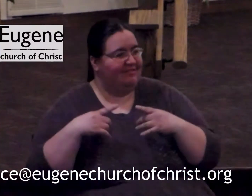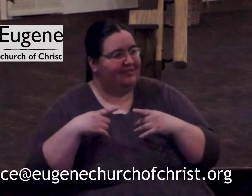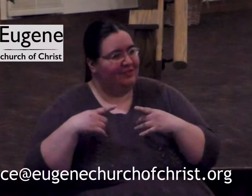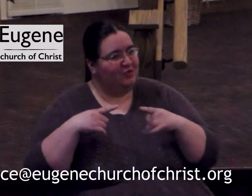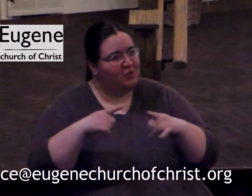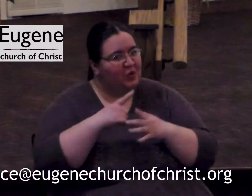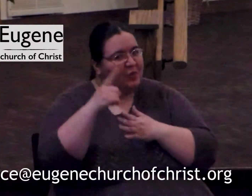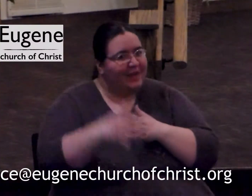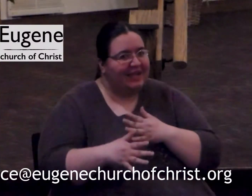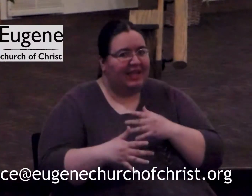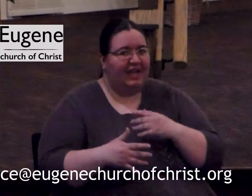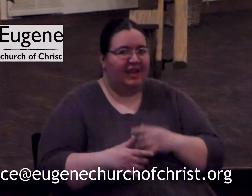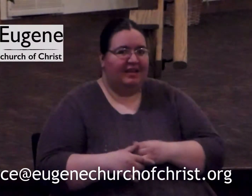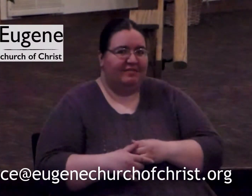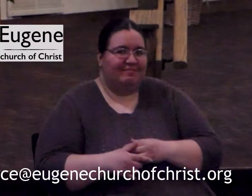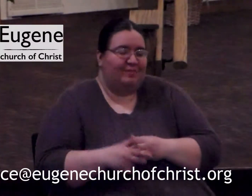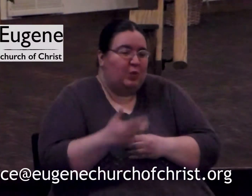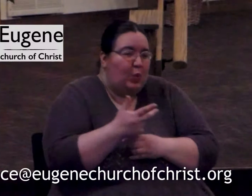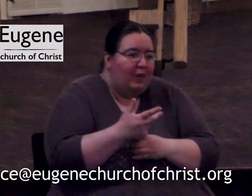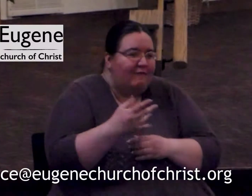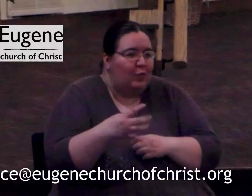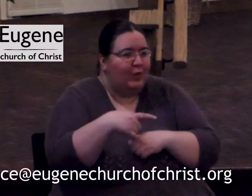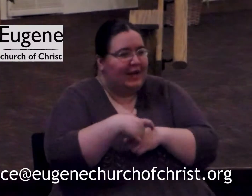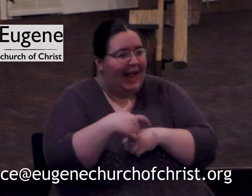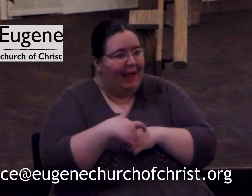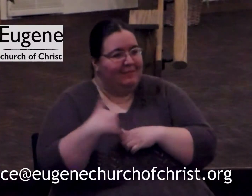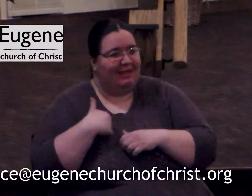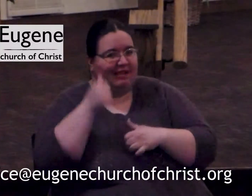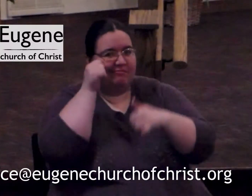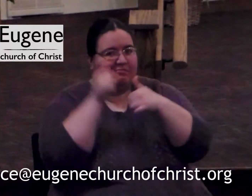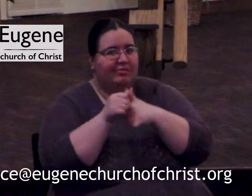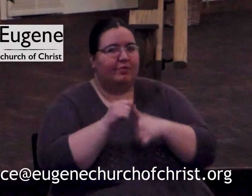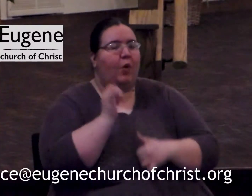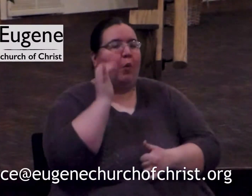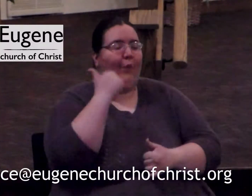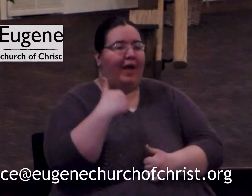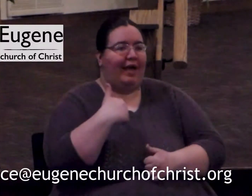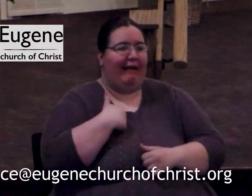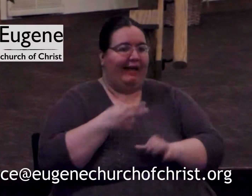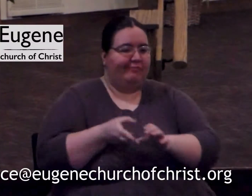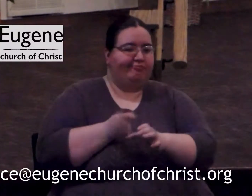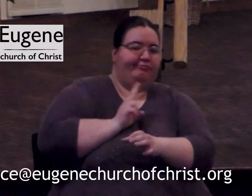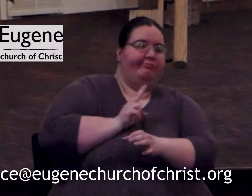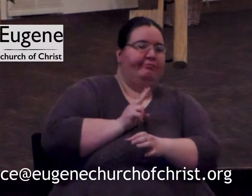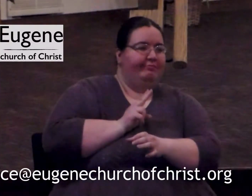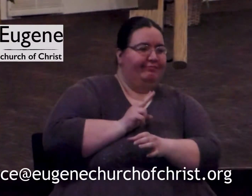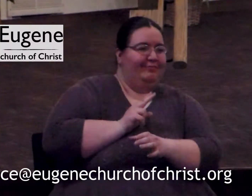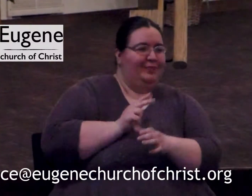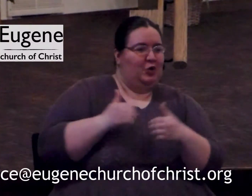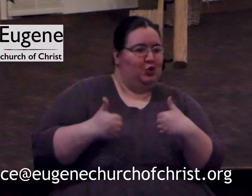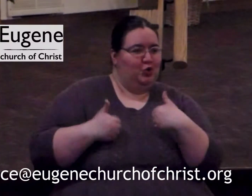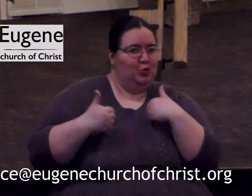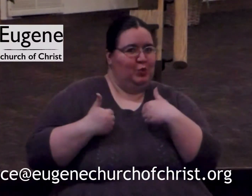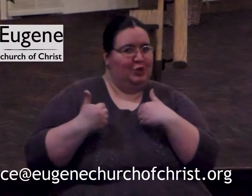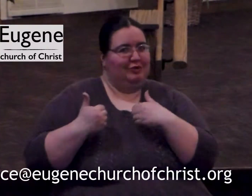weekend 3 or 4 reminders of why I am no longer a youth minister. And I will start to lose my patience just a little